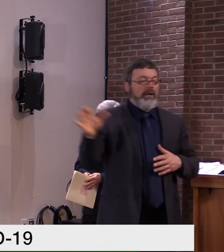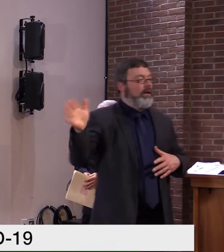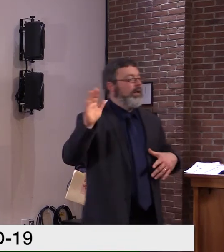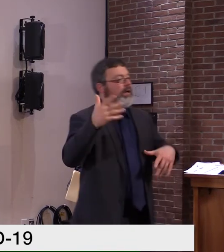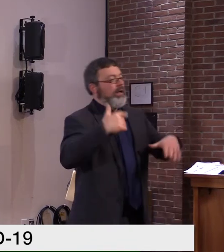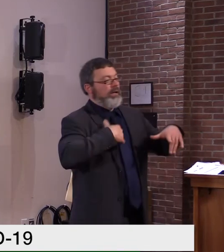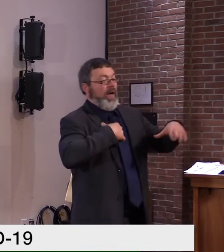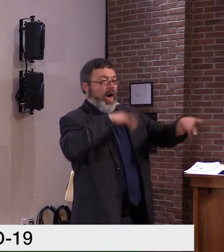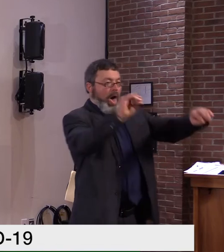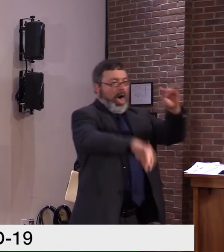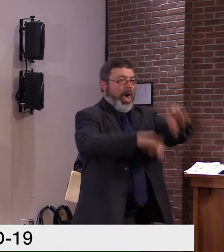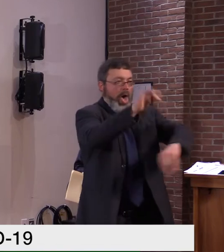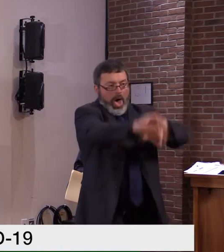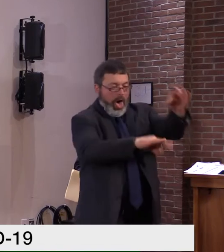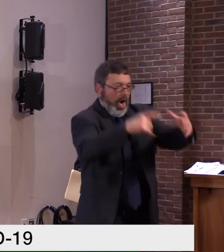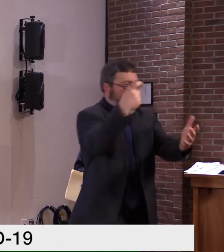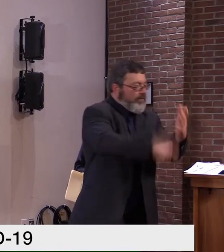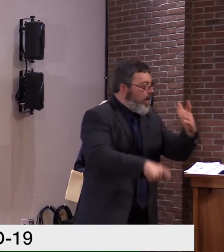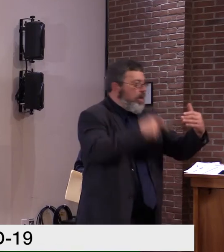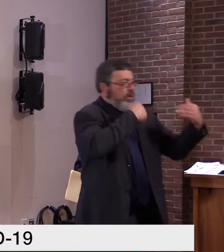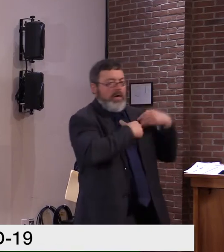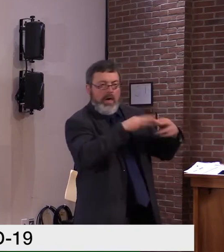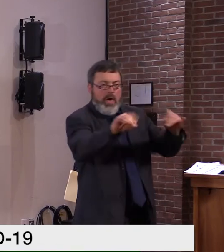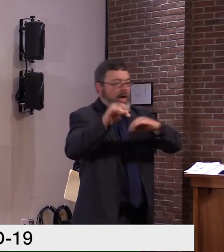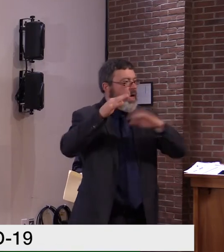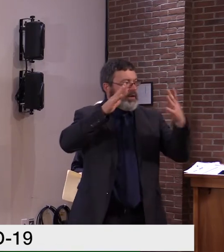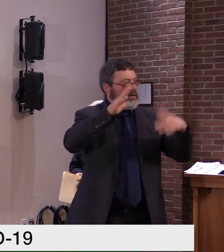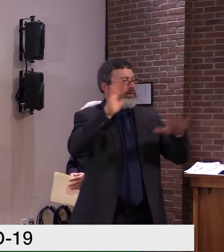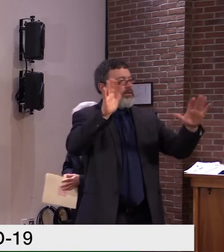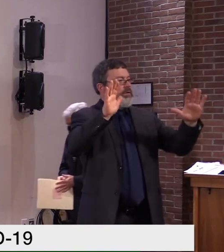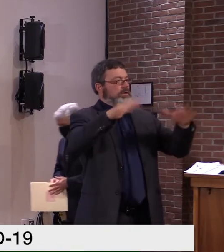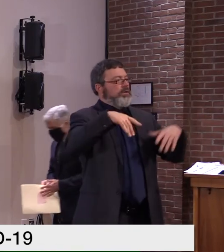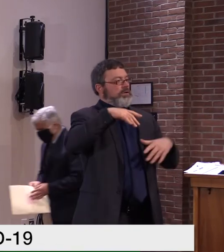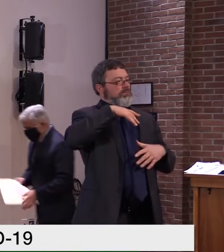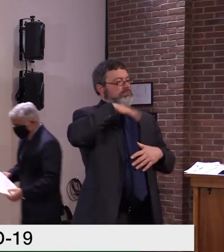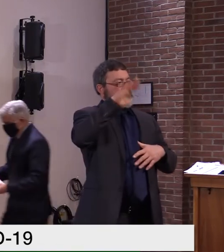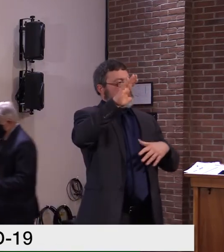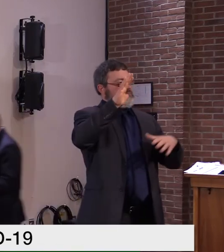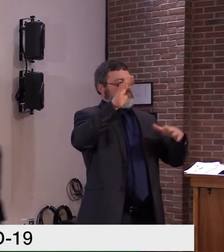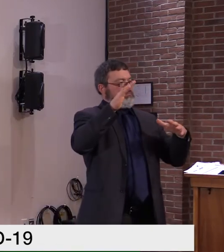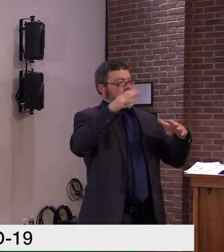to some determination as to what we do from there. But Secretary Smith.